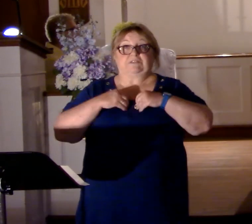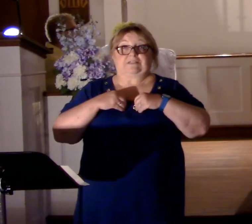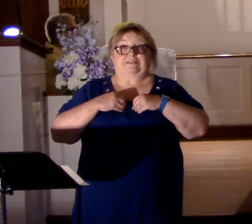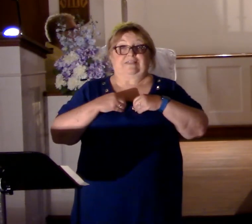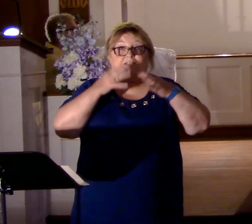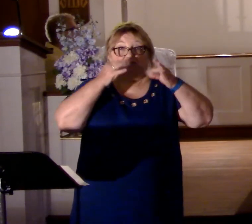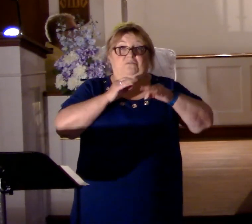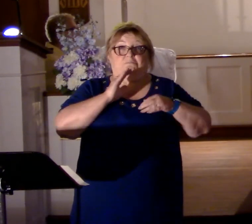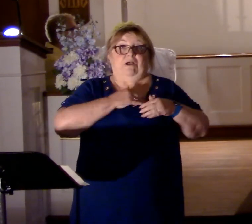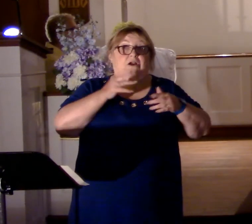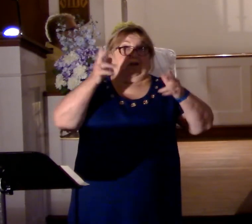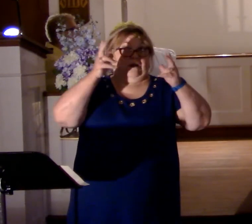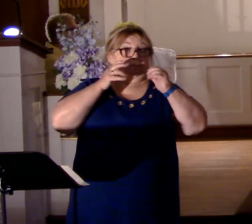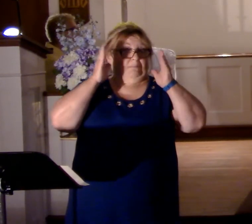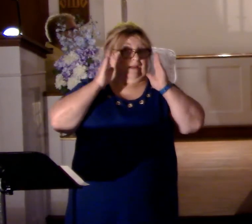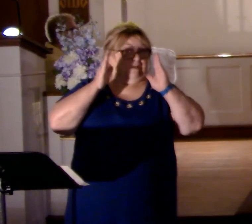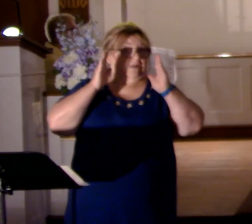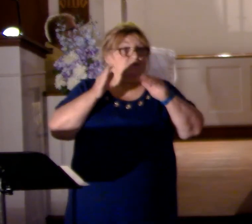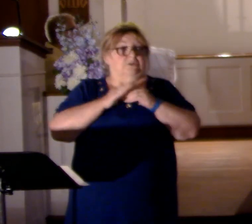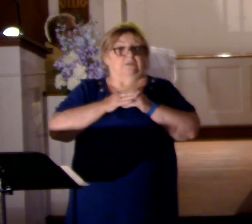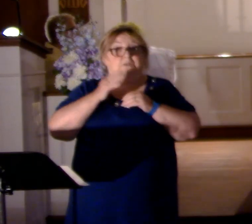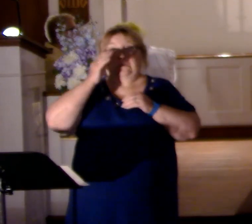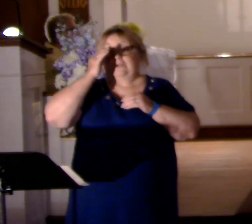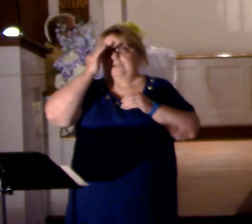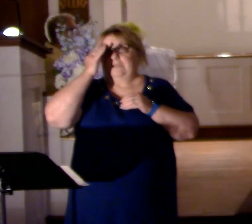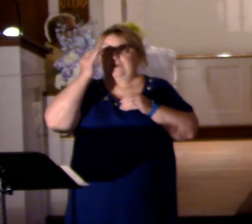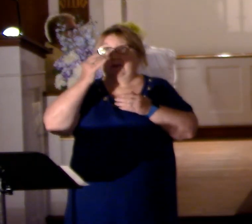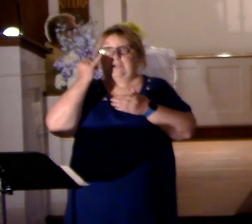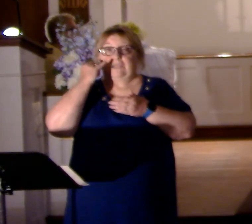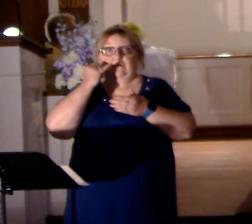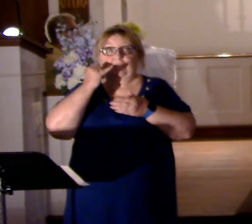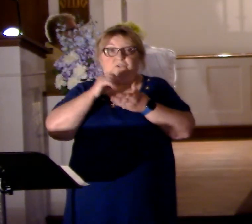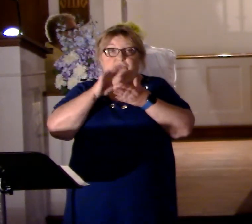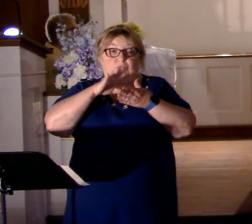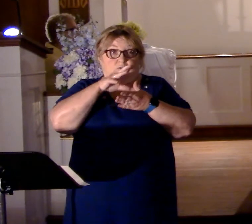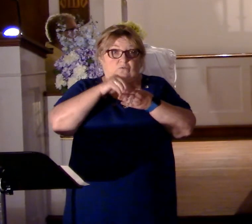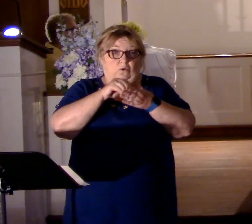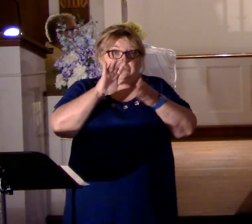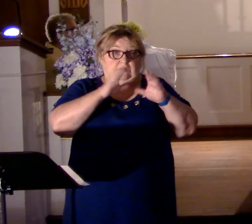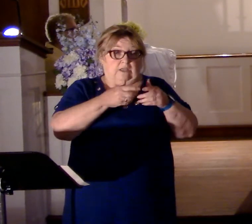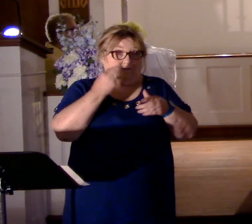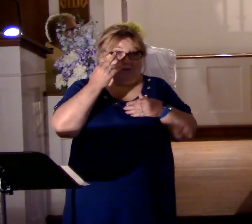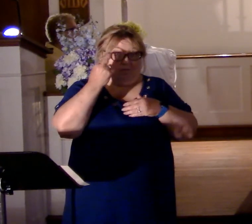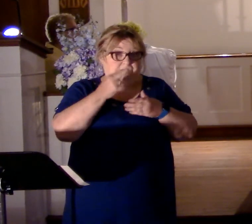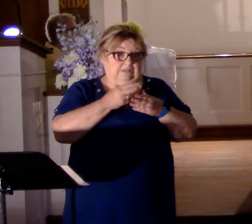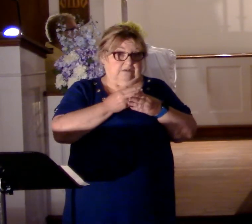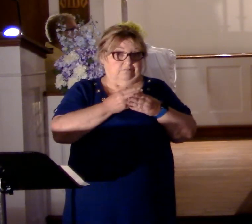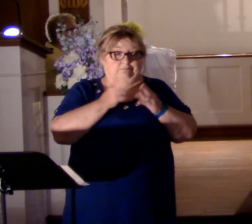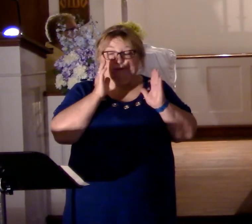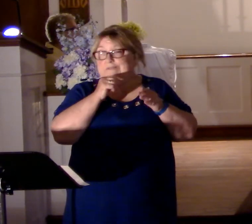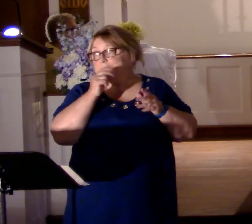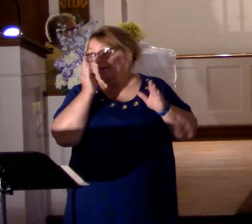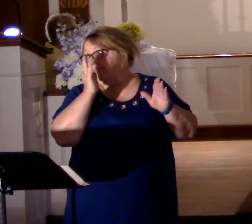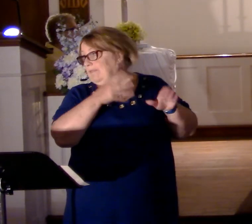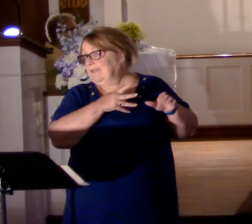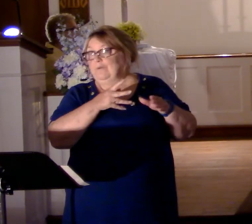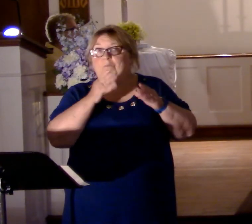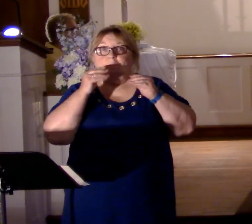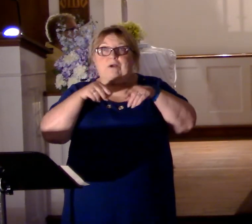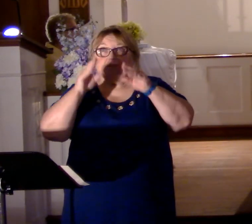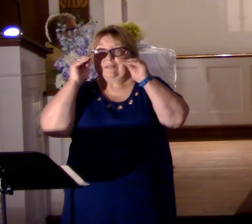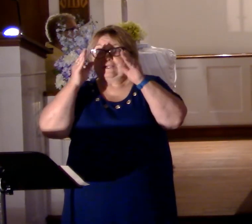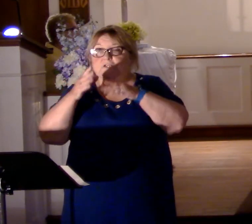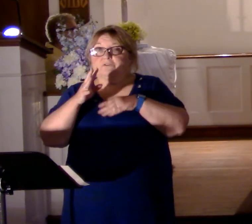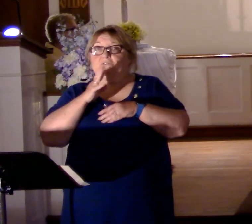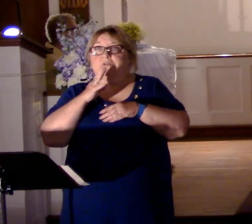determined by our listening. If a student enrolls in a class and for some reason quits paying attention as the teacher speaks,